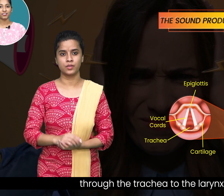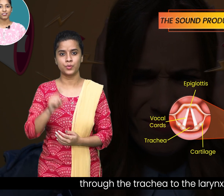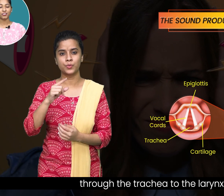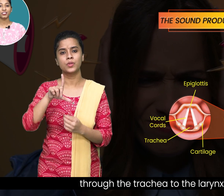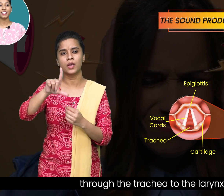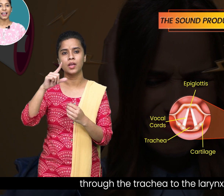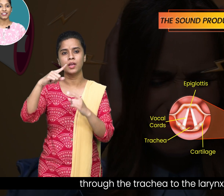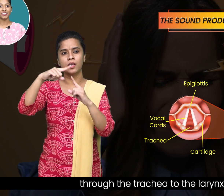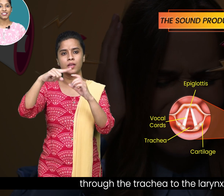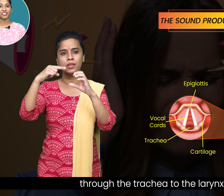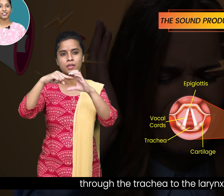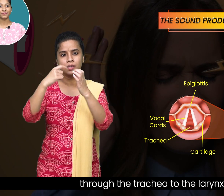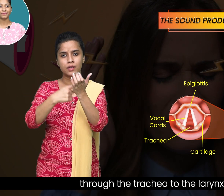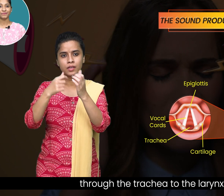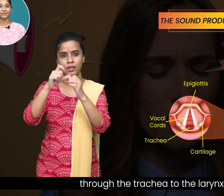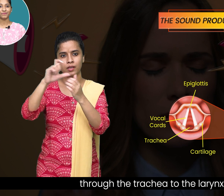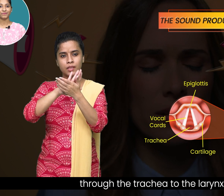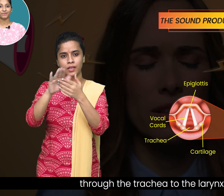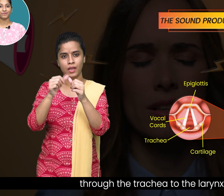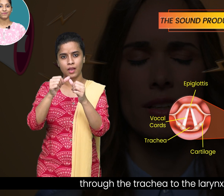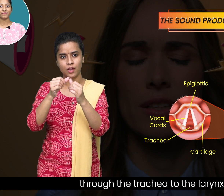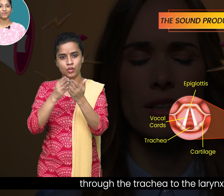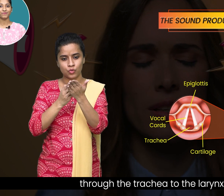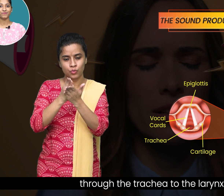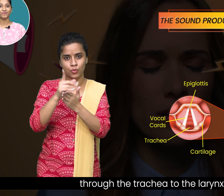trachea to the larynx.